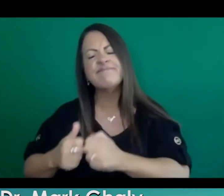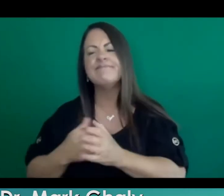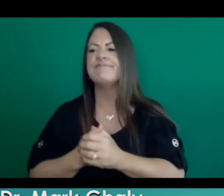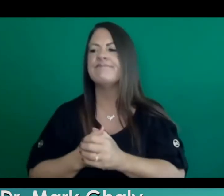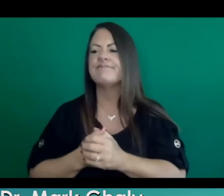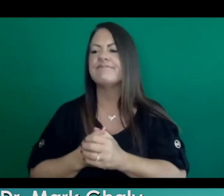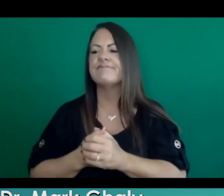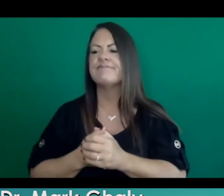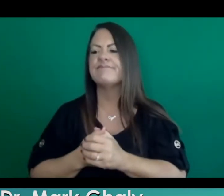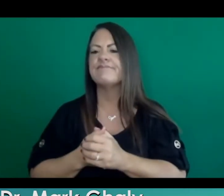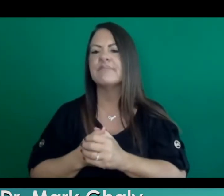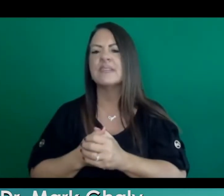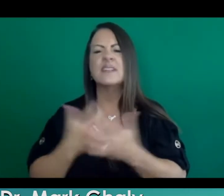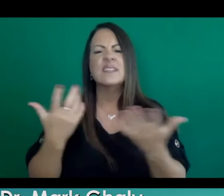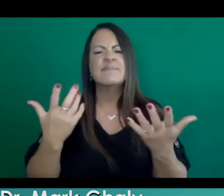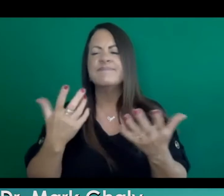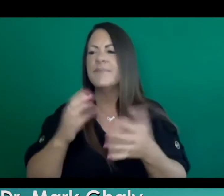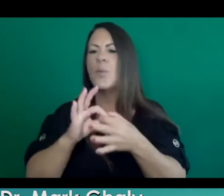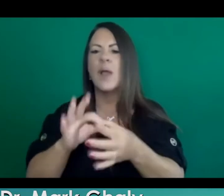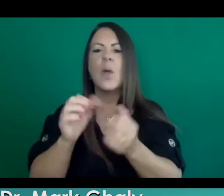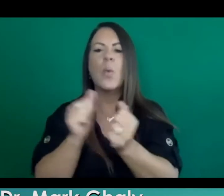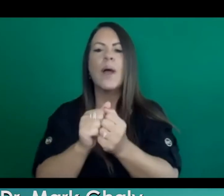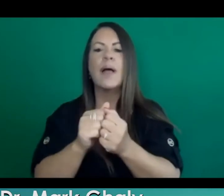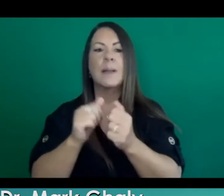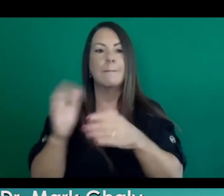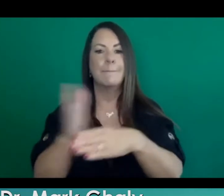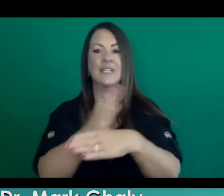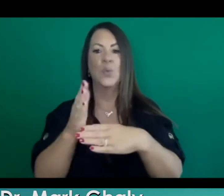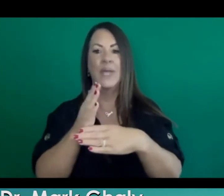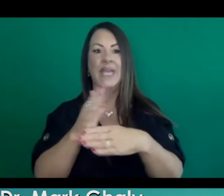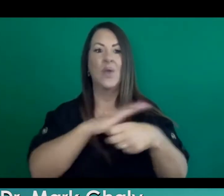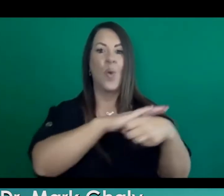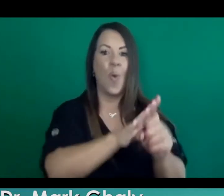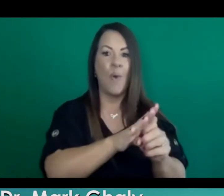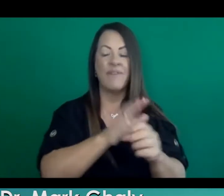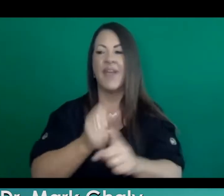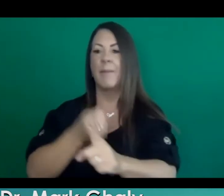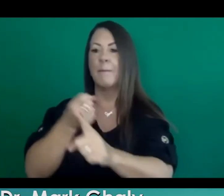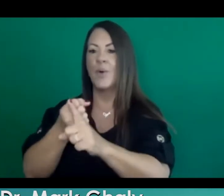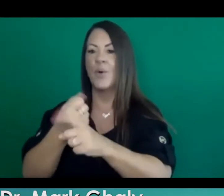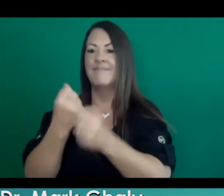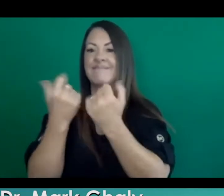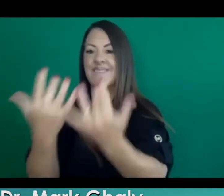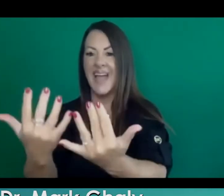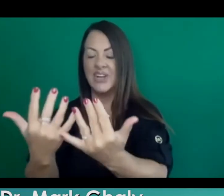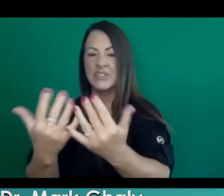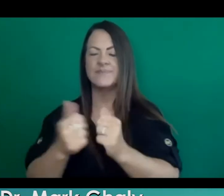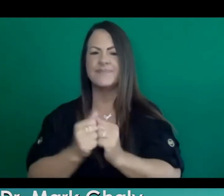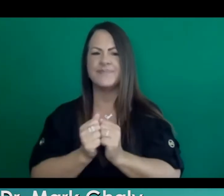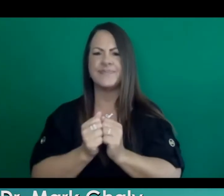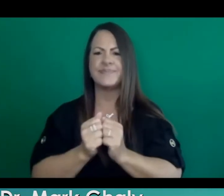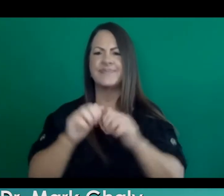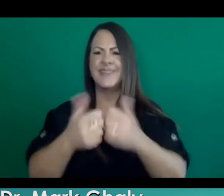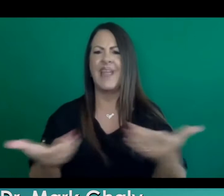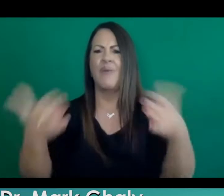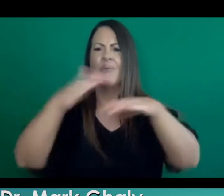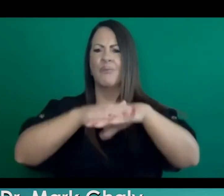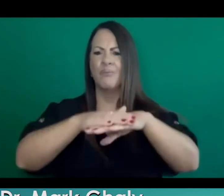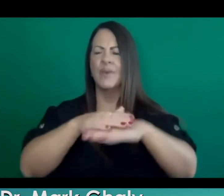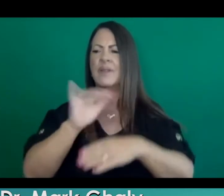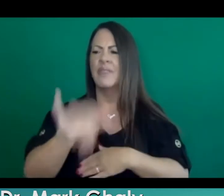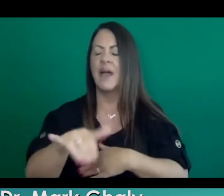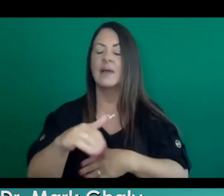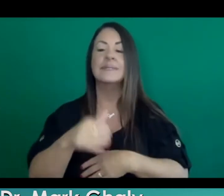around the nexus or the intersection between COVID-19 and fires as well. So yesterday's press conference, one